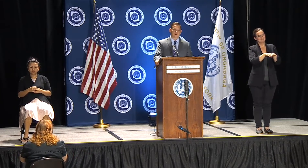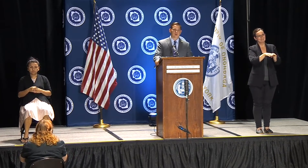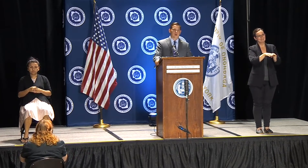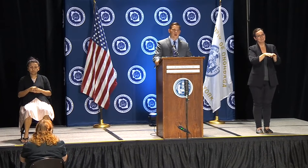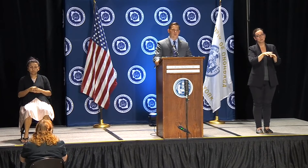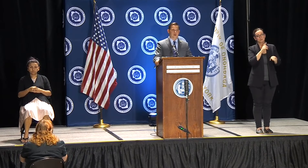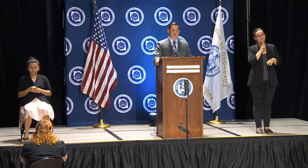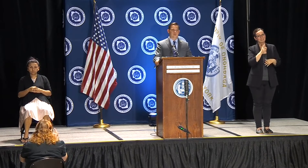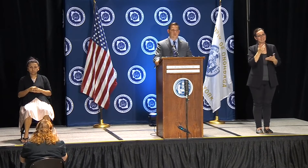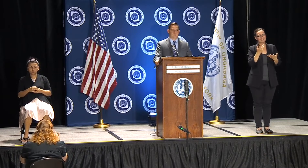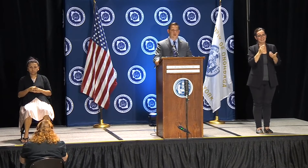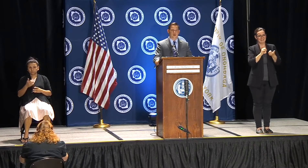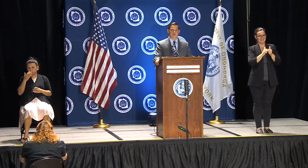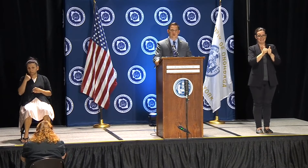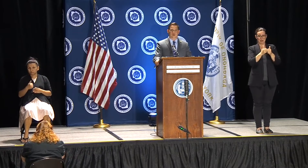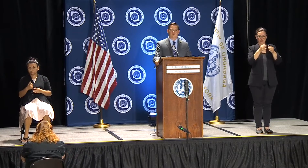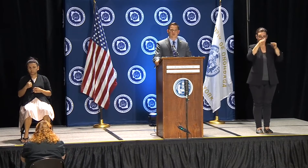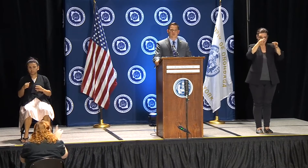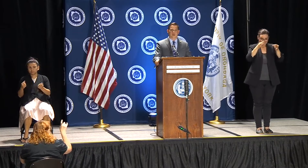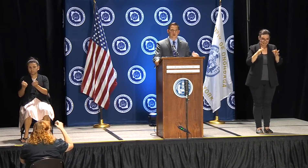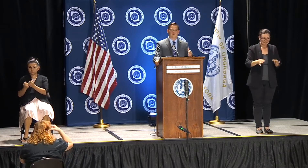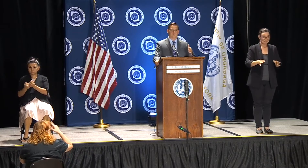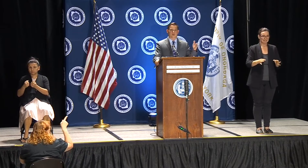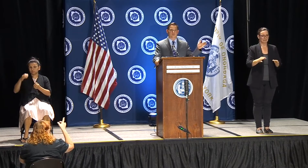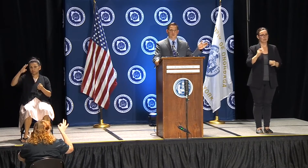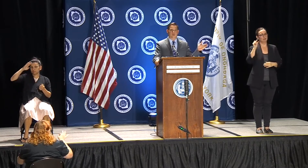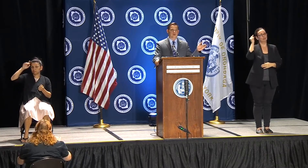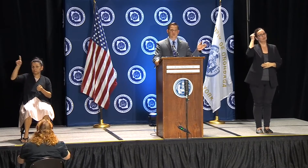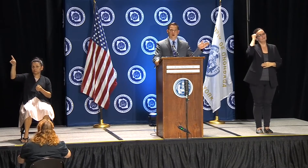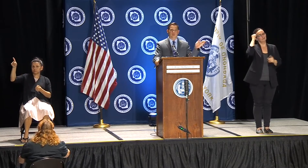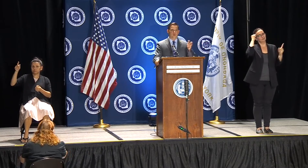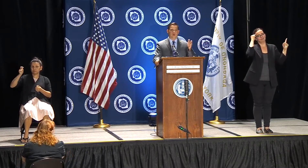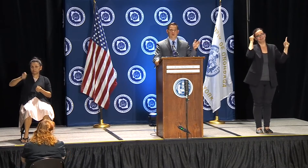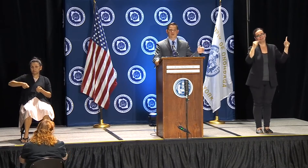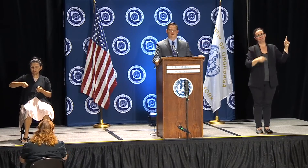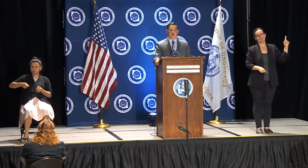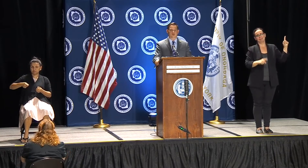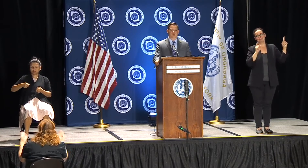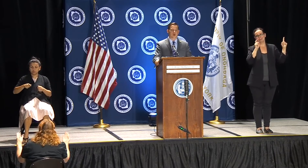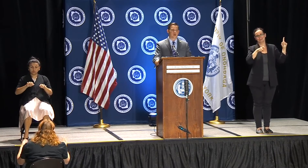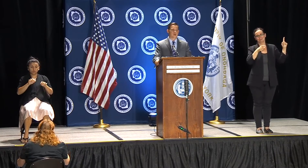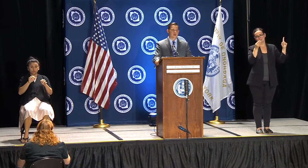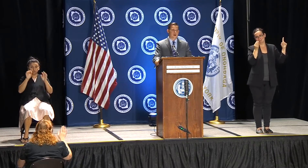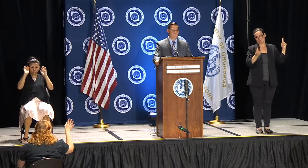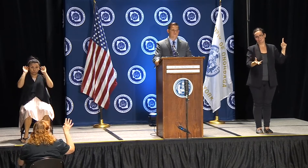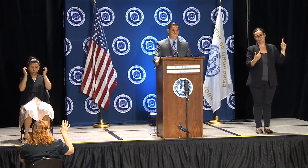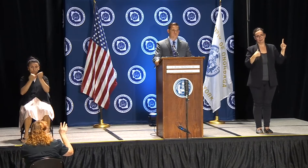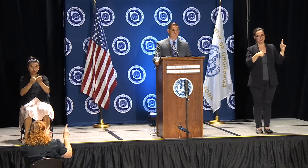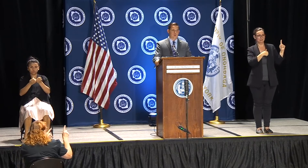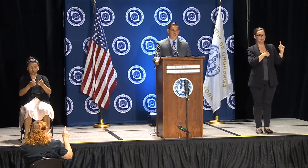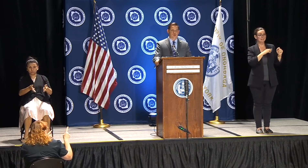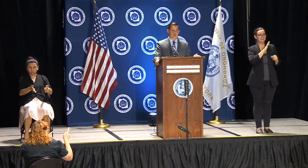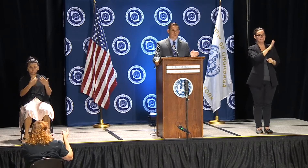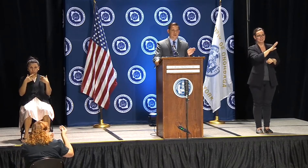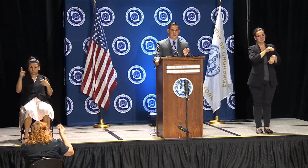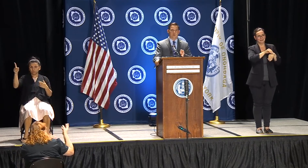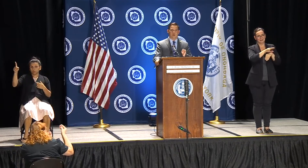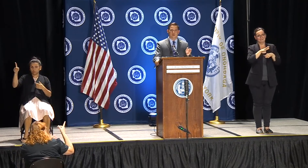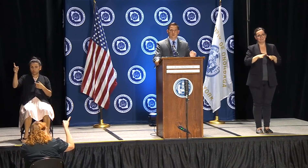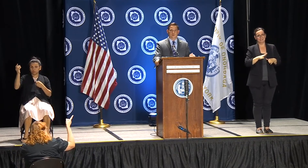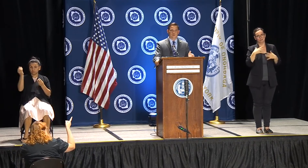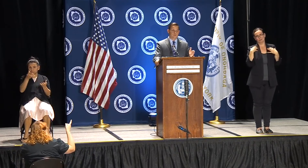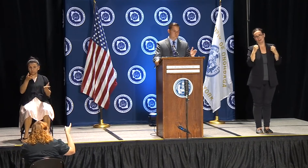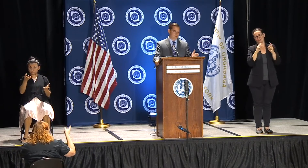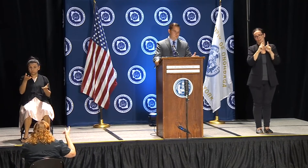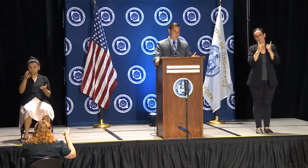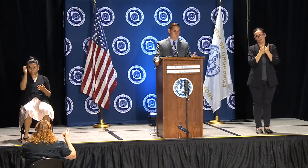made by the governor's by the governor and health department, whoever his advisors are. I wish there was a data point